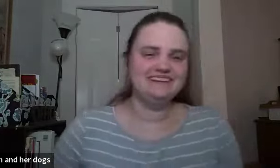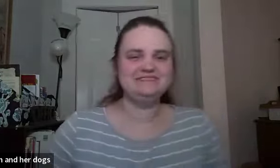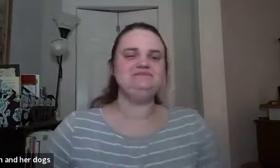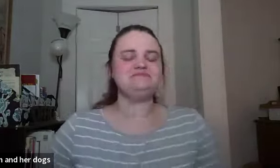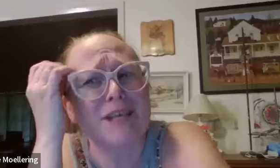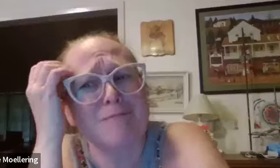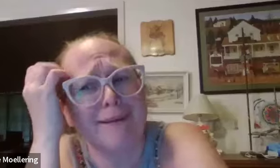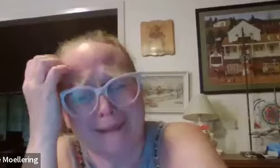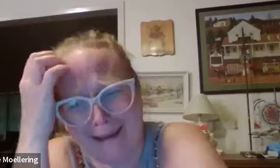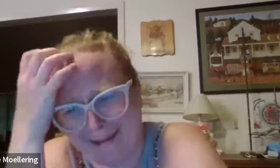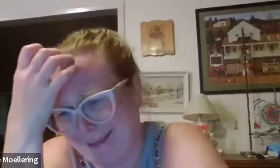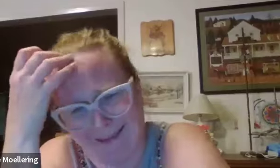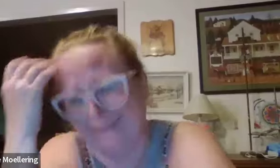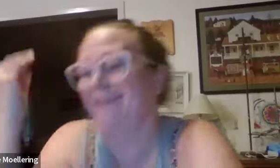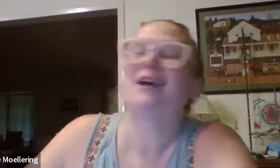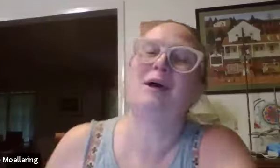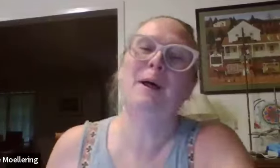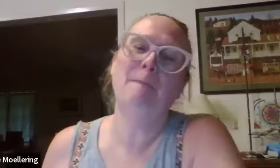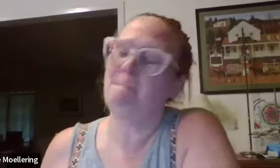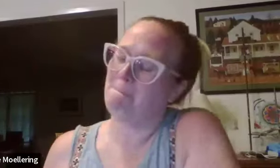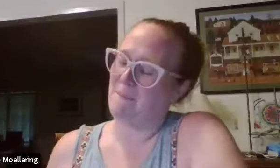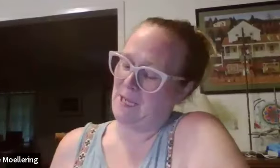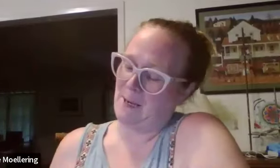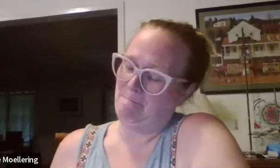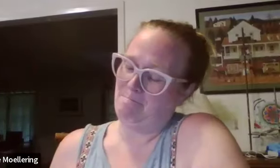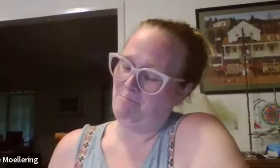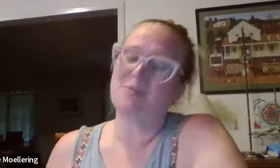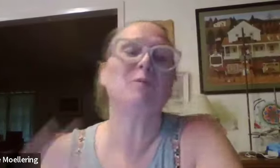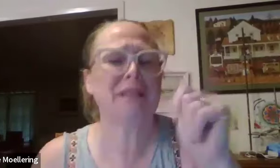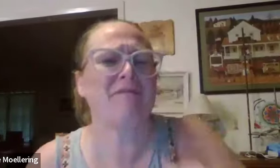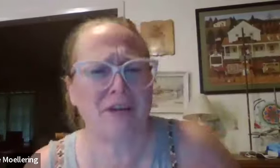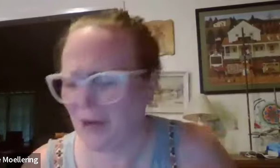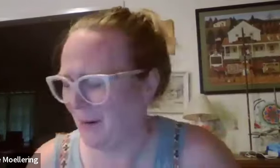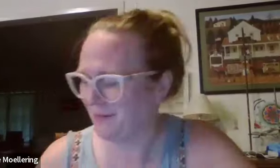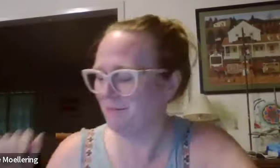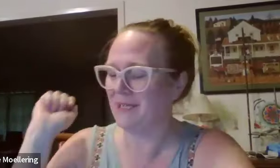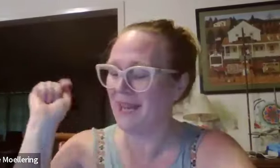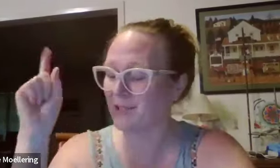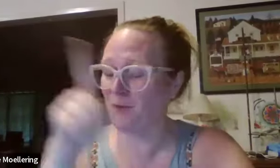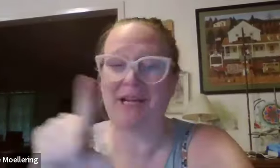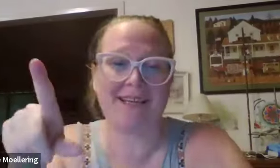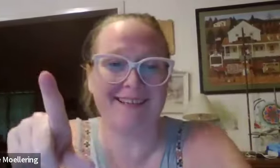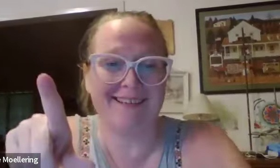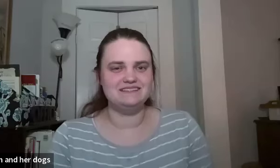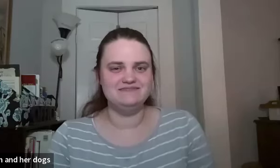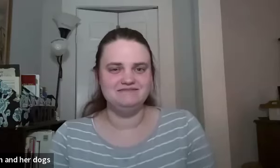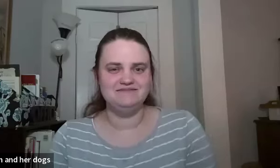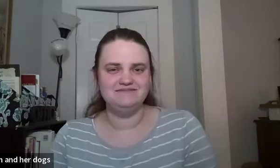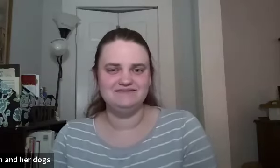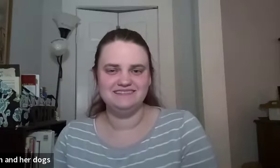It feels like Monday again. Yeah. So we'll get that figured out. But Yeah, next week will be